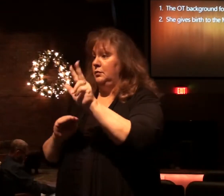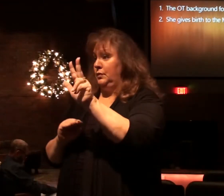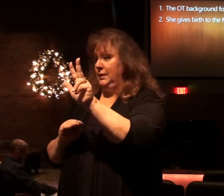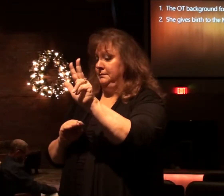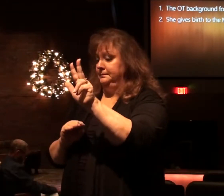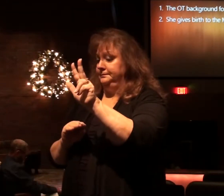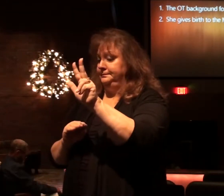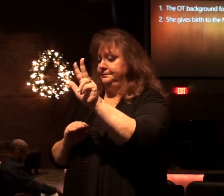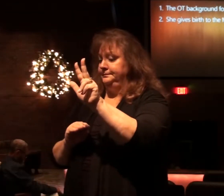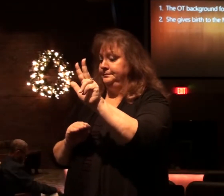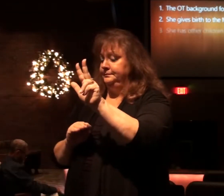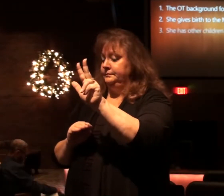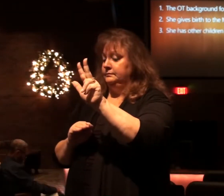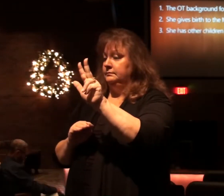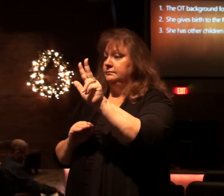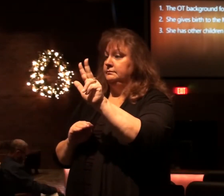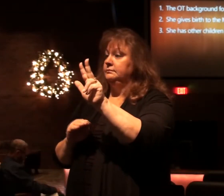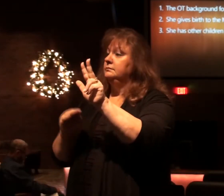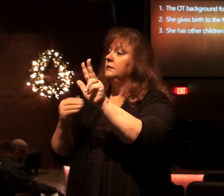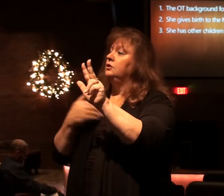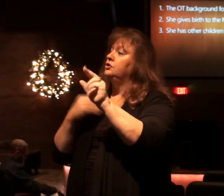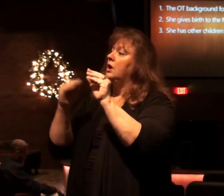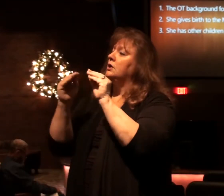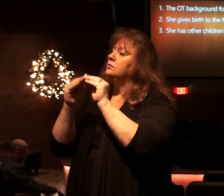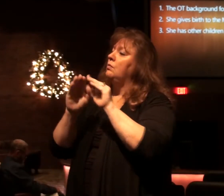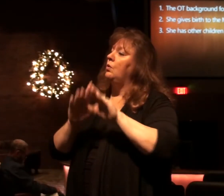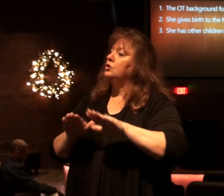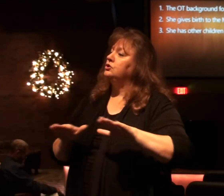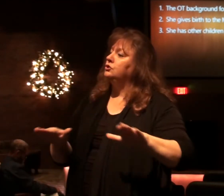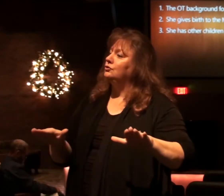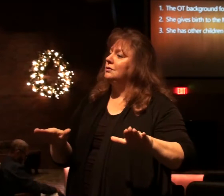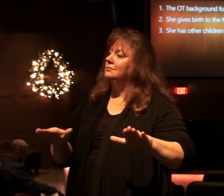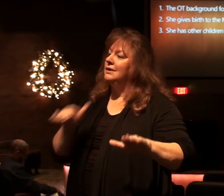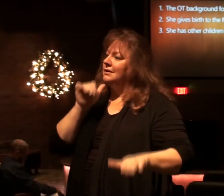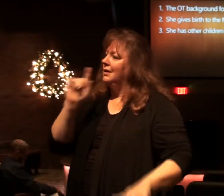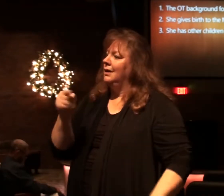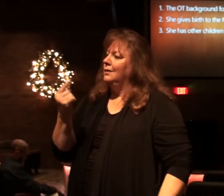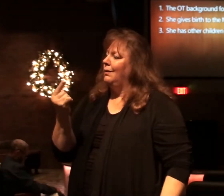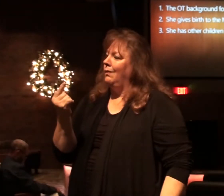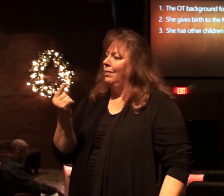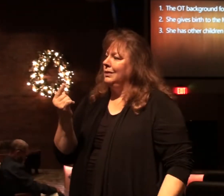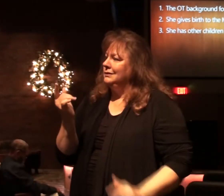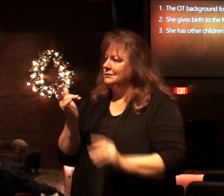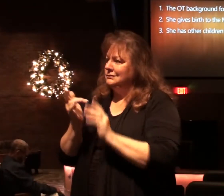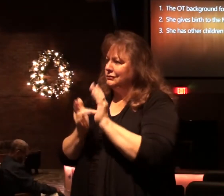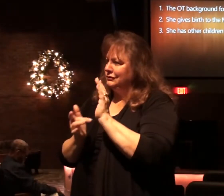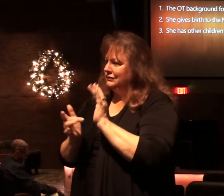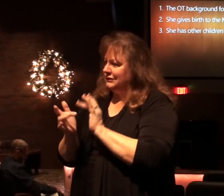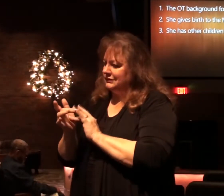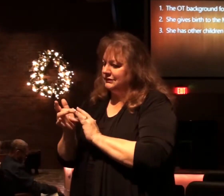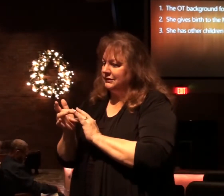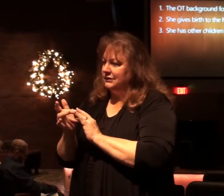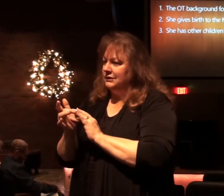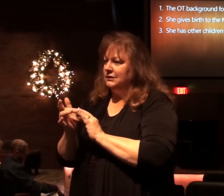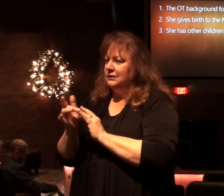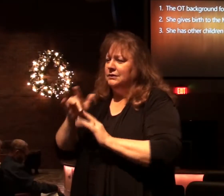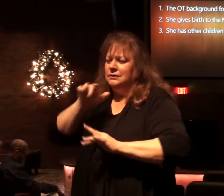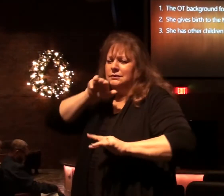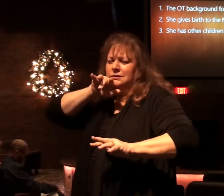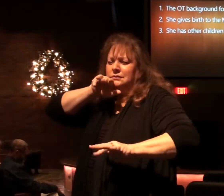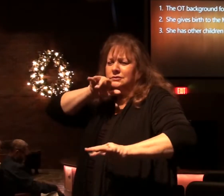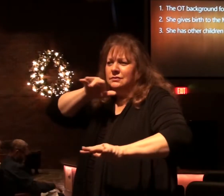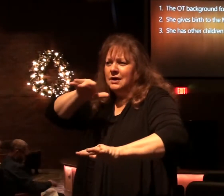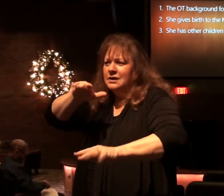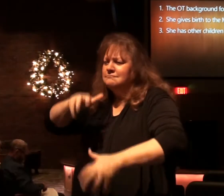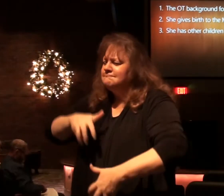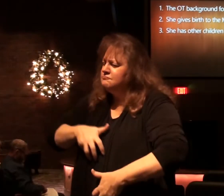Thirdly, she has other children beside the Messiah. Verse 17. The dragon was enraged with